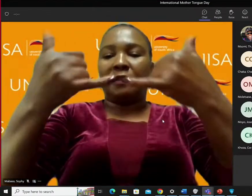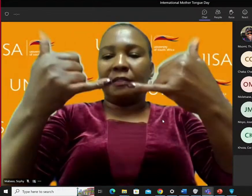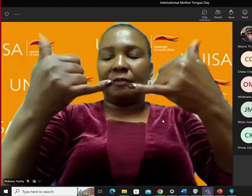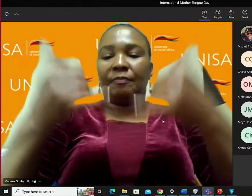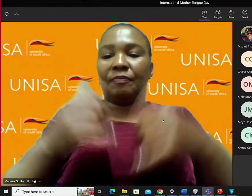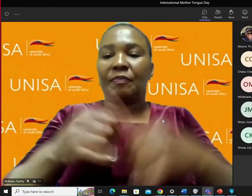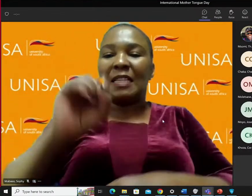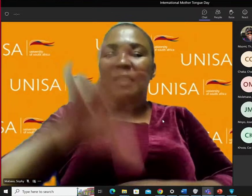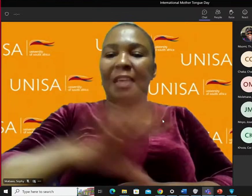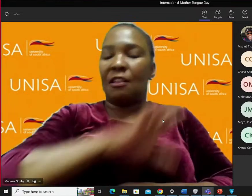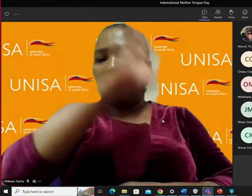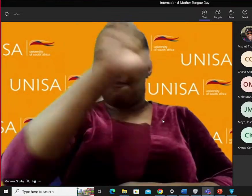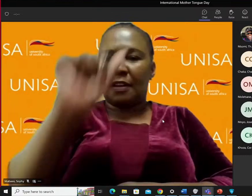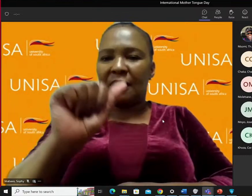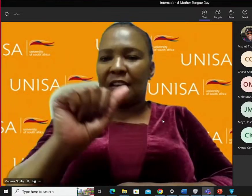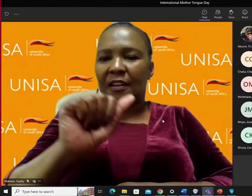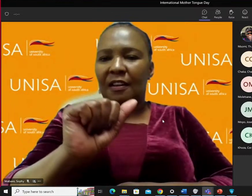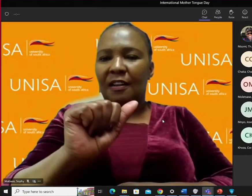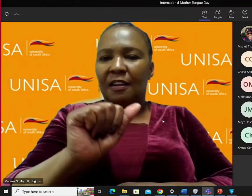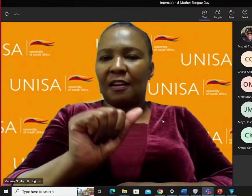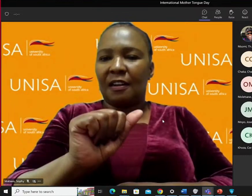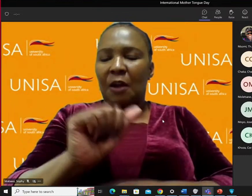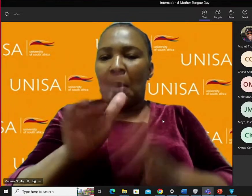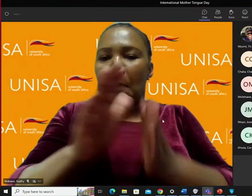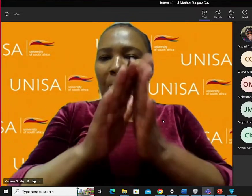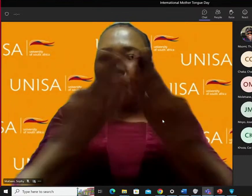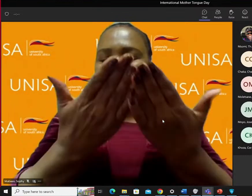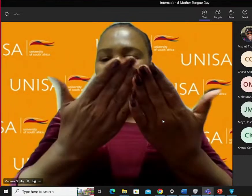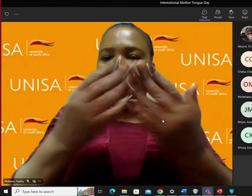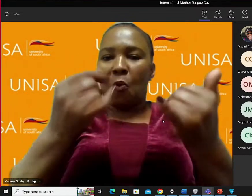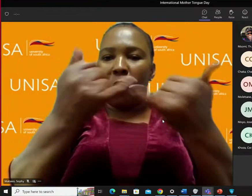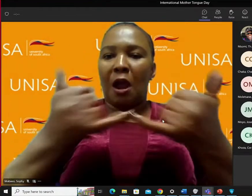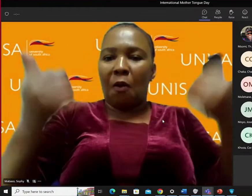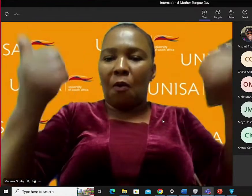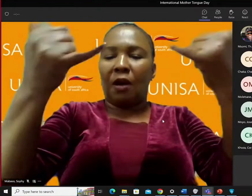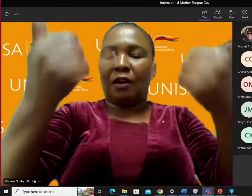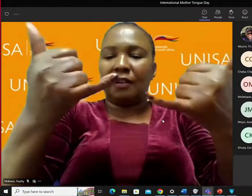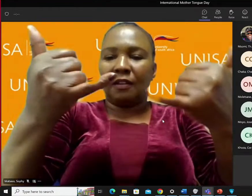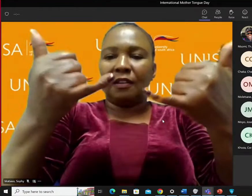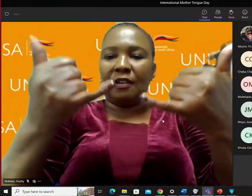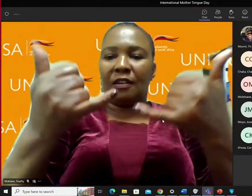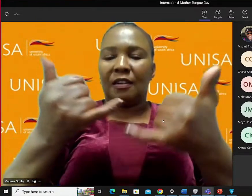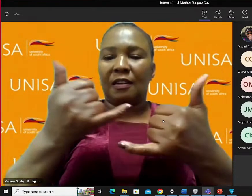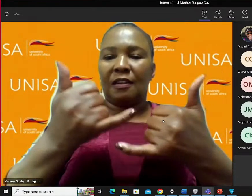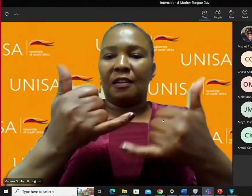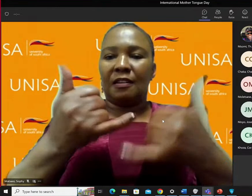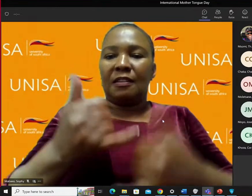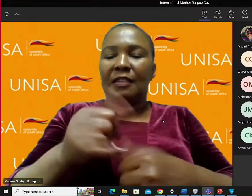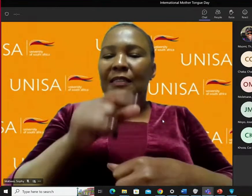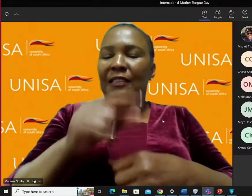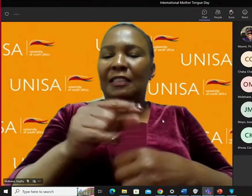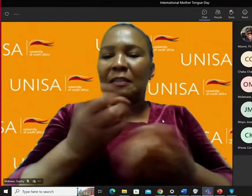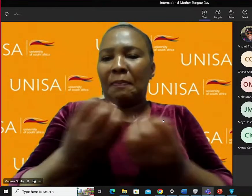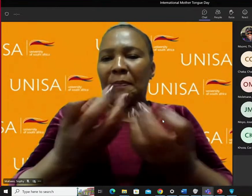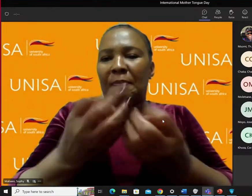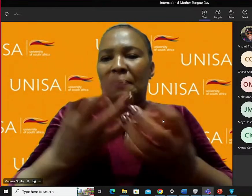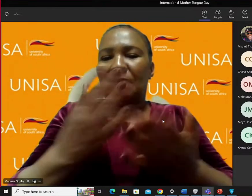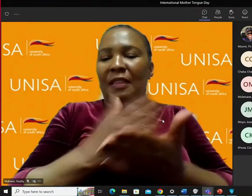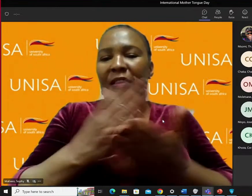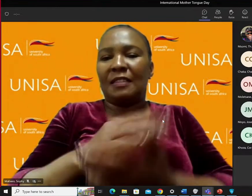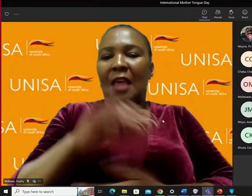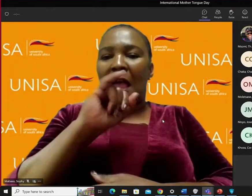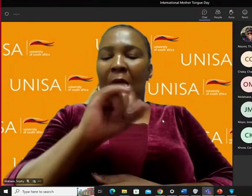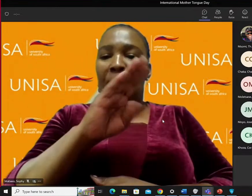South African Book Award, and there's quite a lot, and the